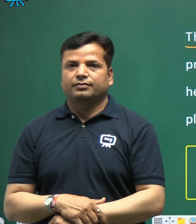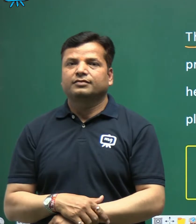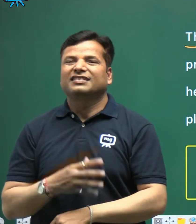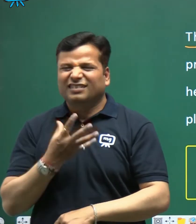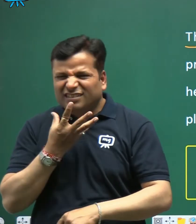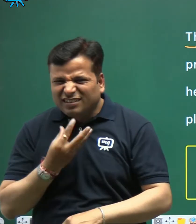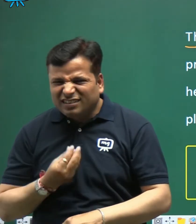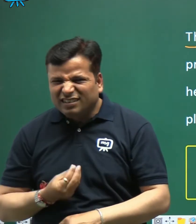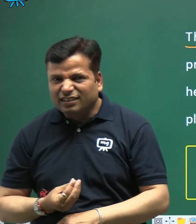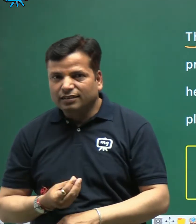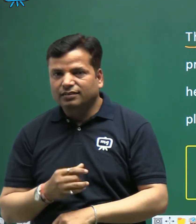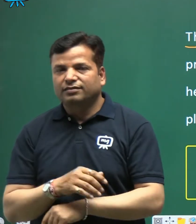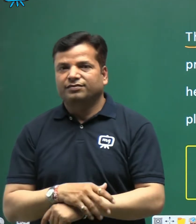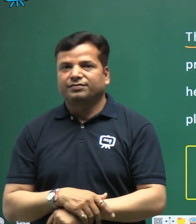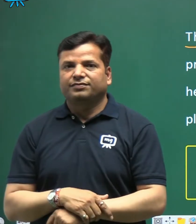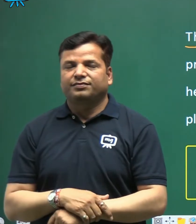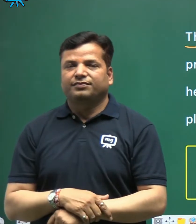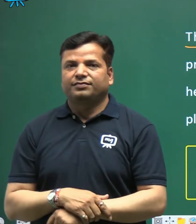saddened